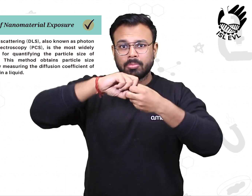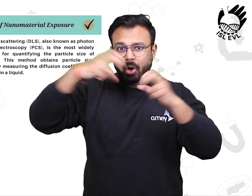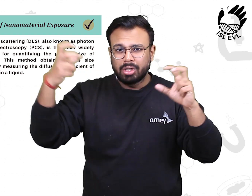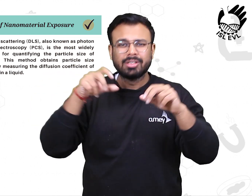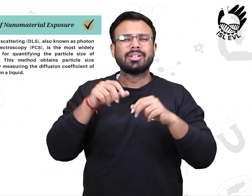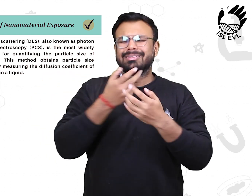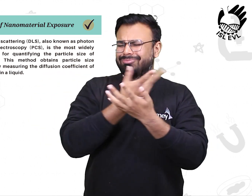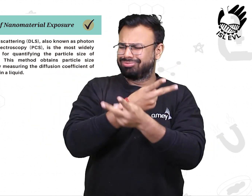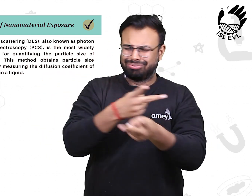DLS,